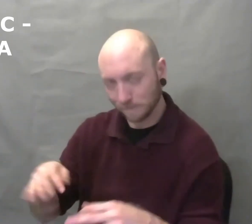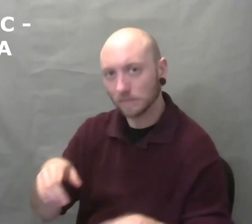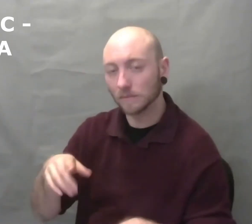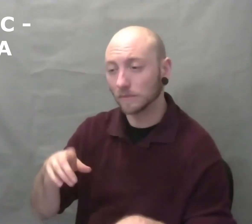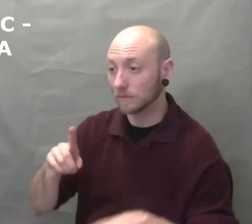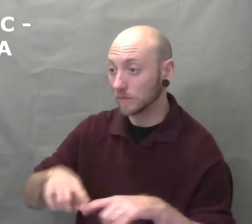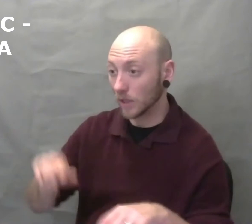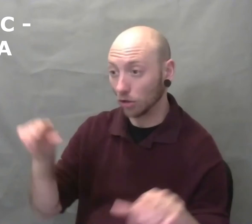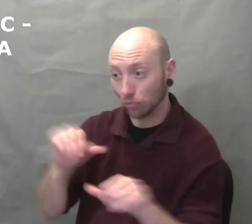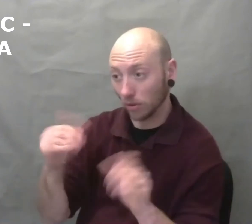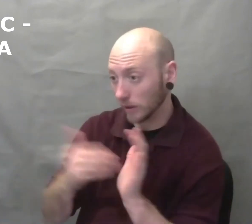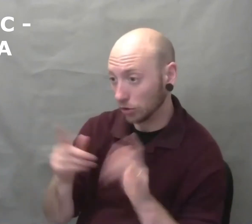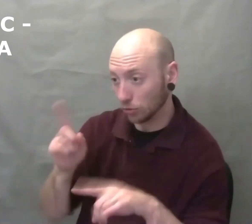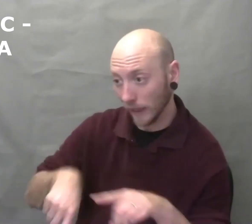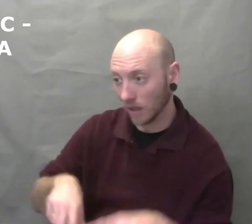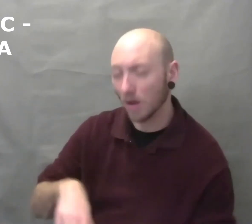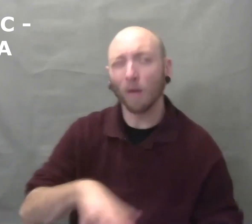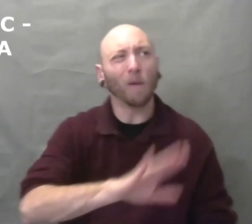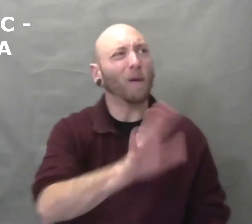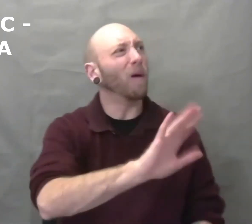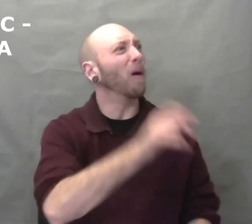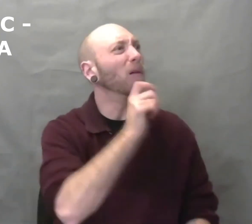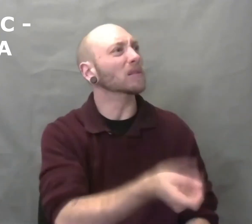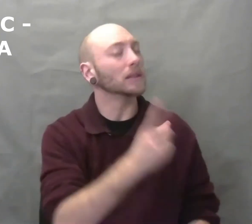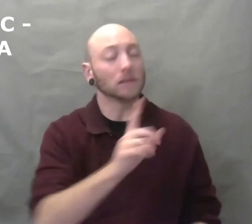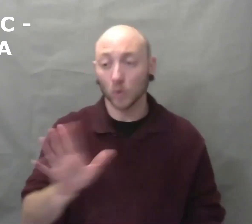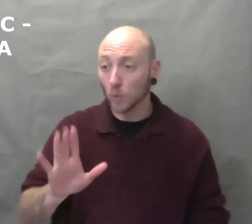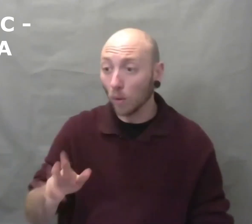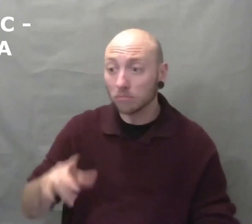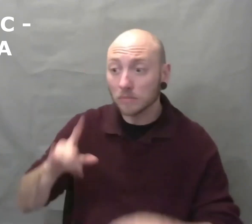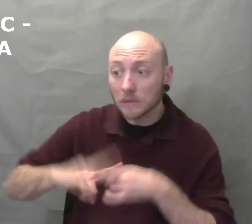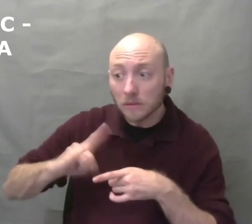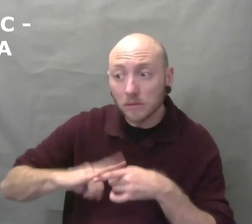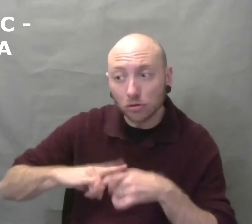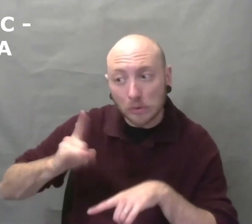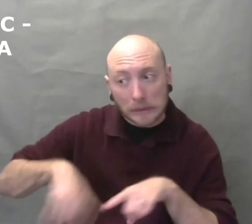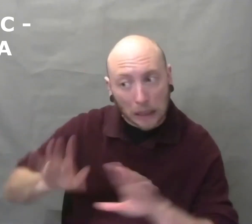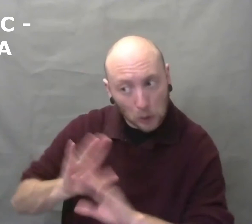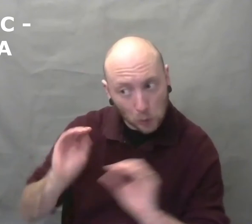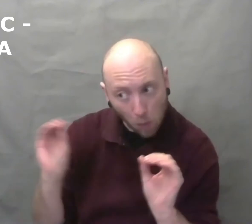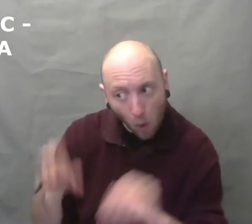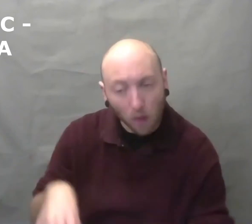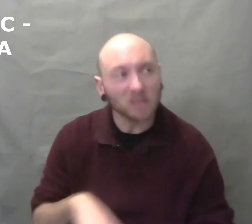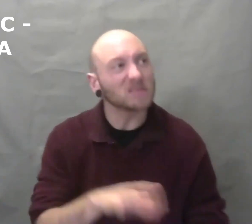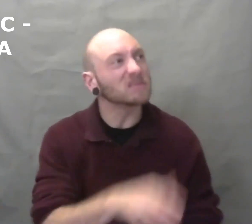anymore. And I'm like, I don't know how that's going to work. He's like, you can't smoke cigarettes anymore. And I was like, I don't know how that's going to work. That took me a year to